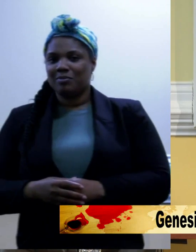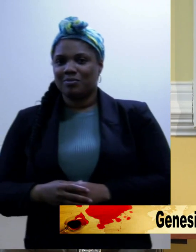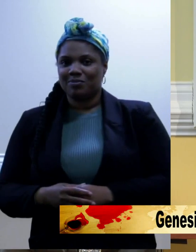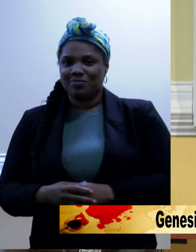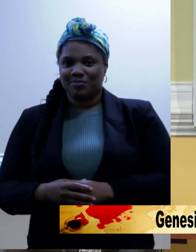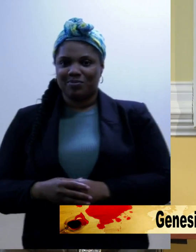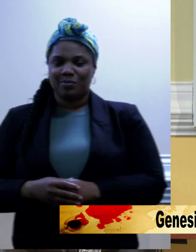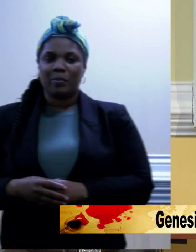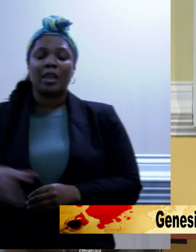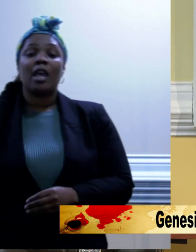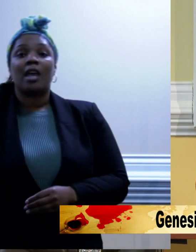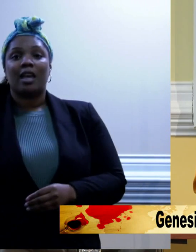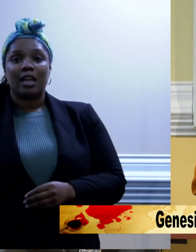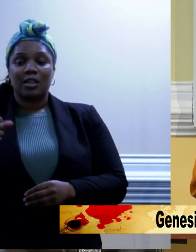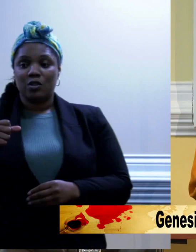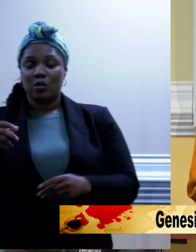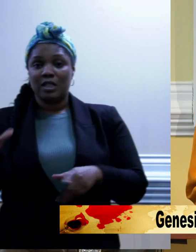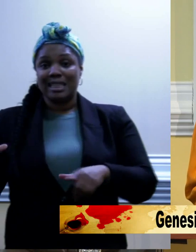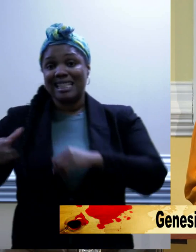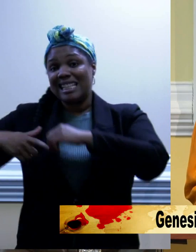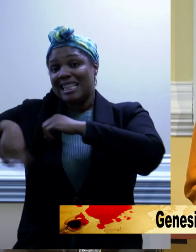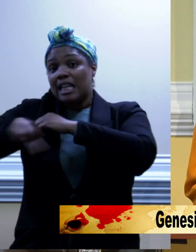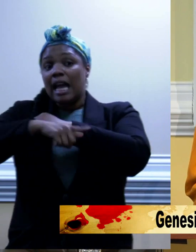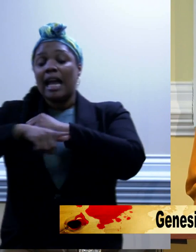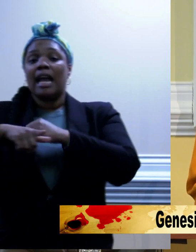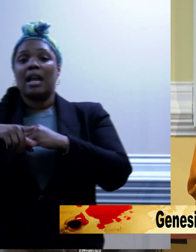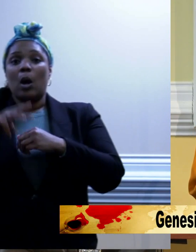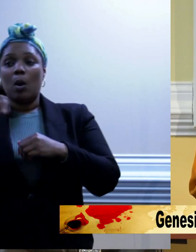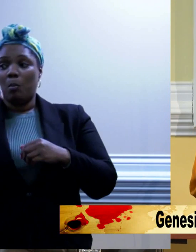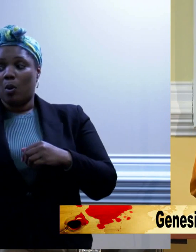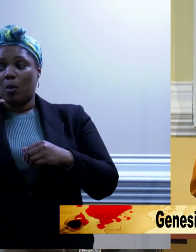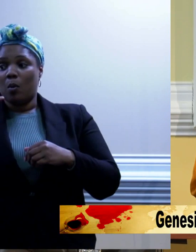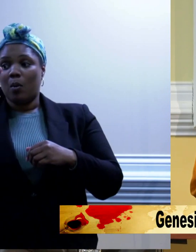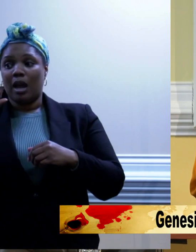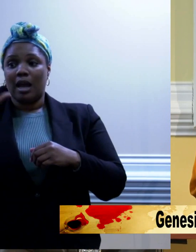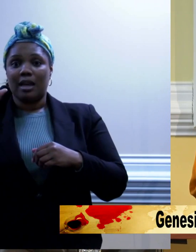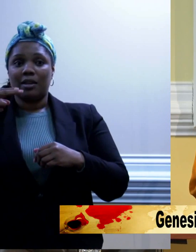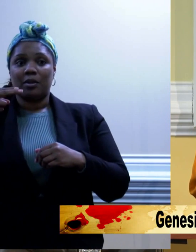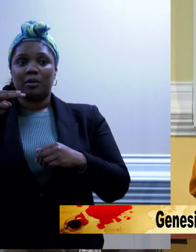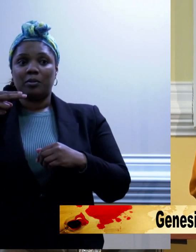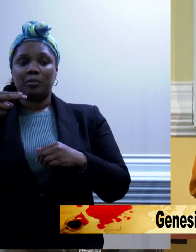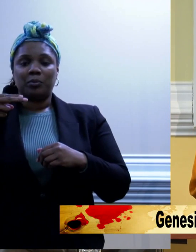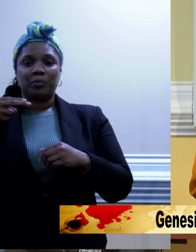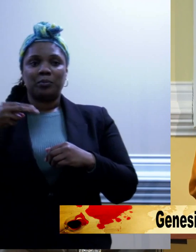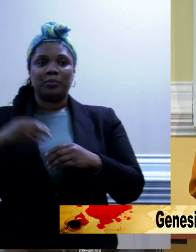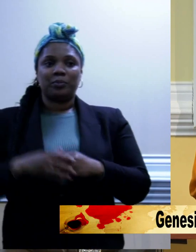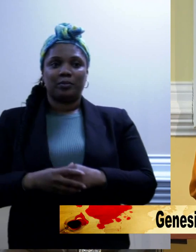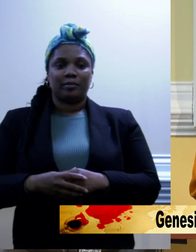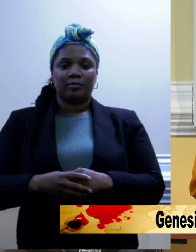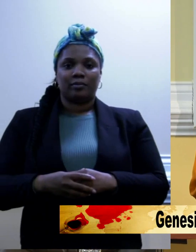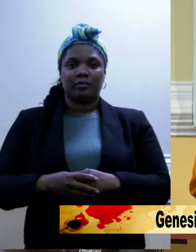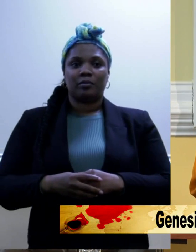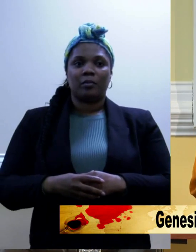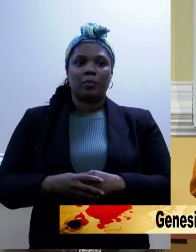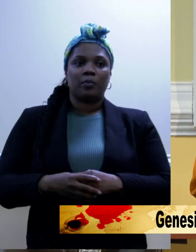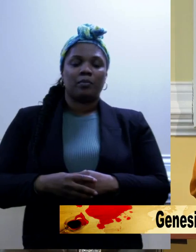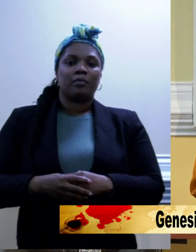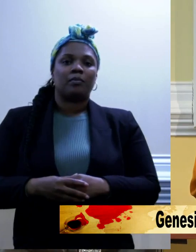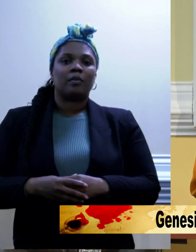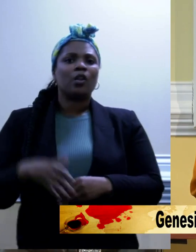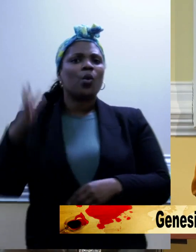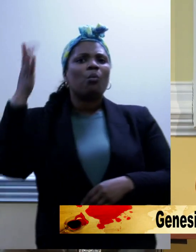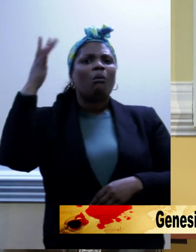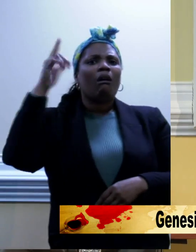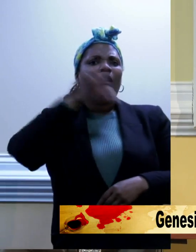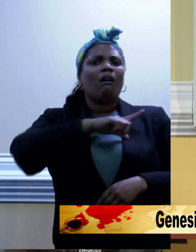land of Moriah. But Brother Boy, Isaac wasn't Abraham's only son. No, he wasn't. Well, why is it that the Lord called him his